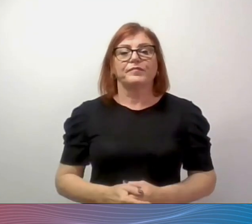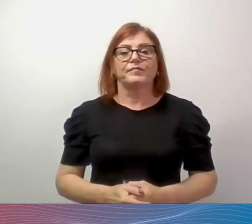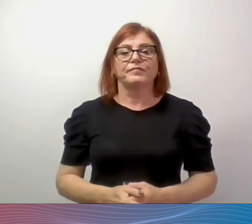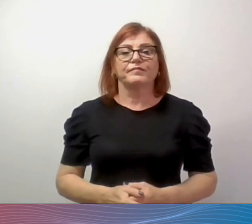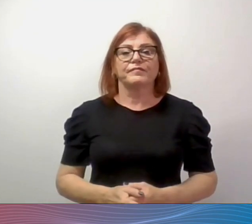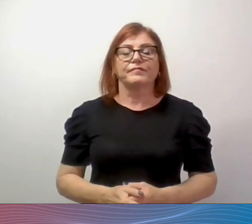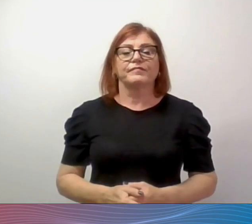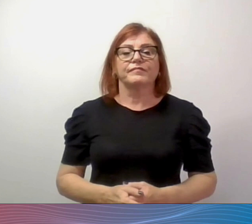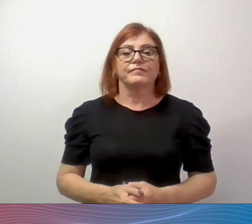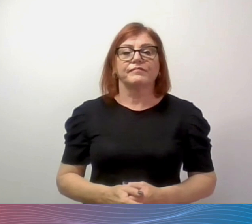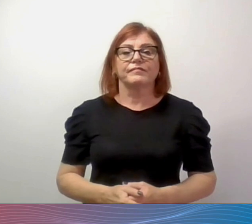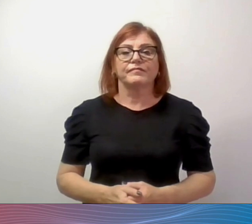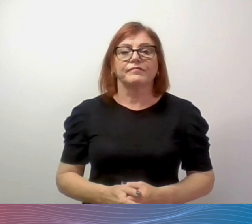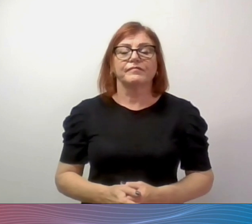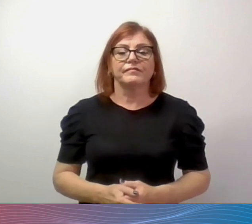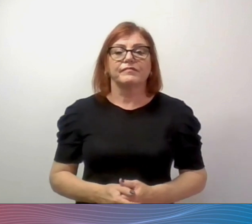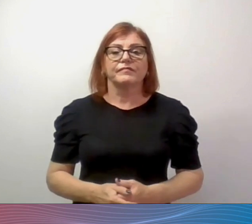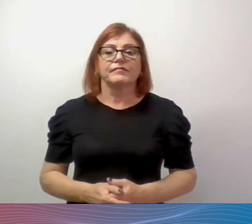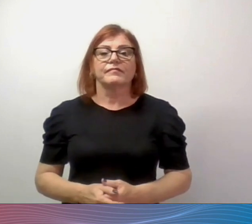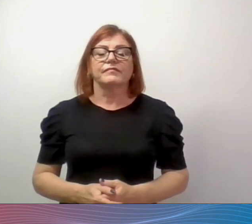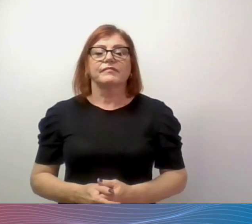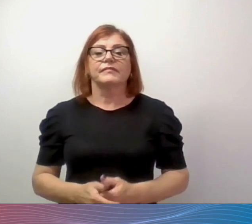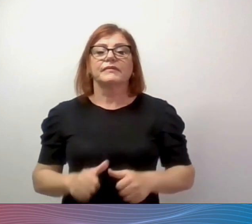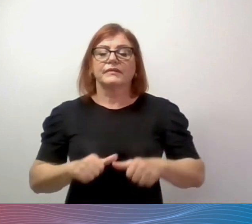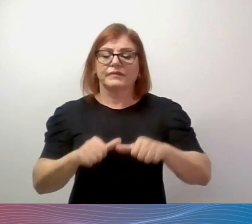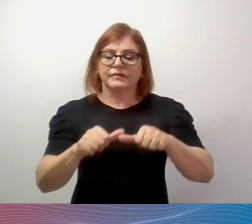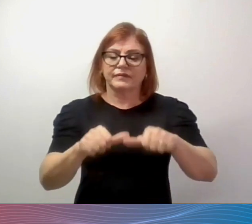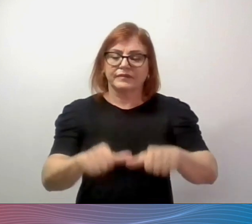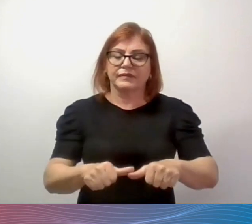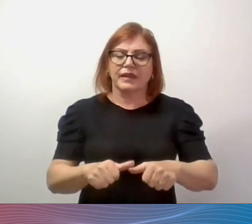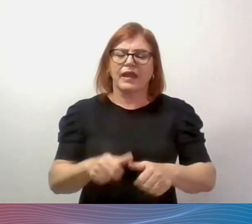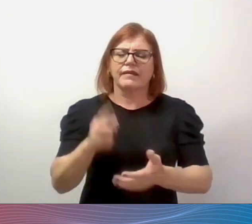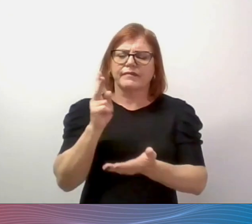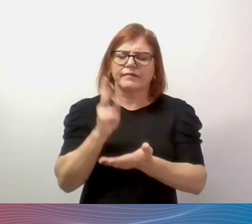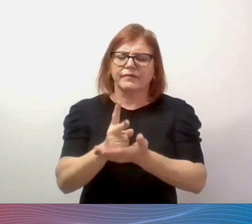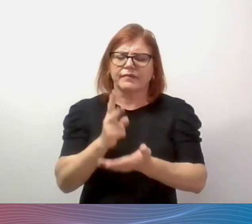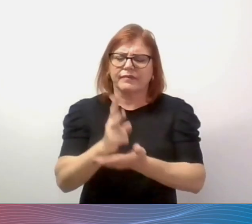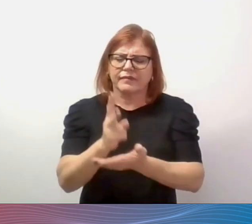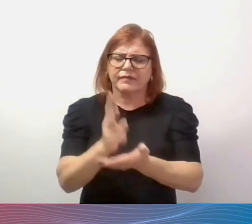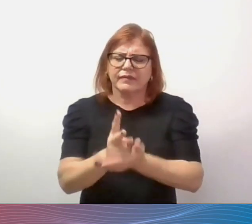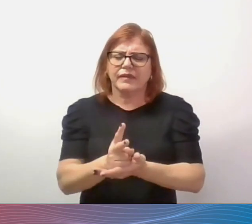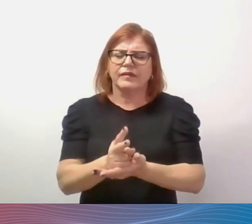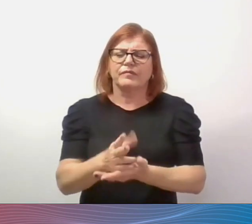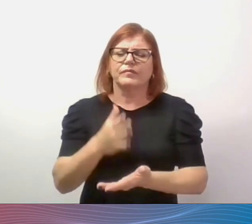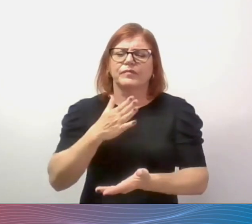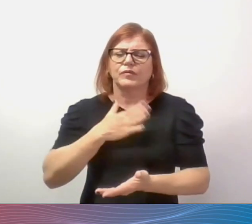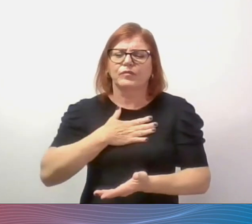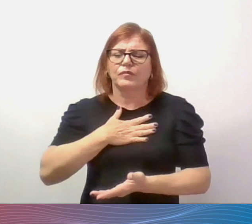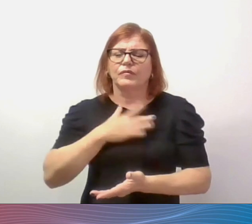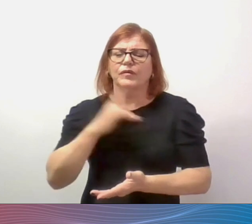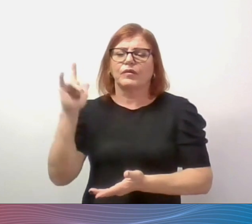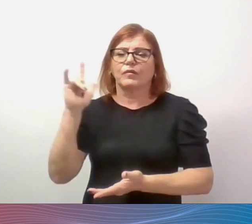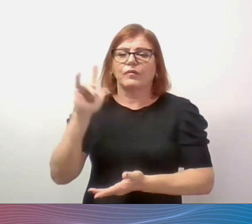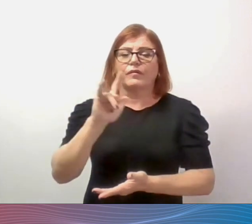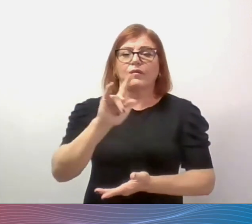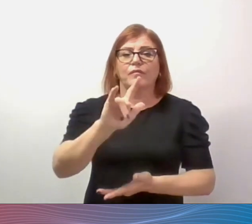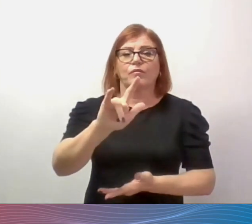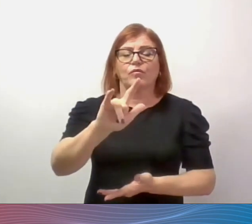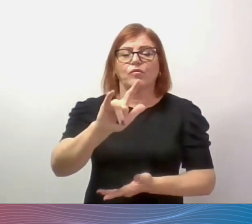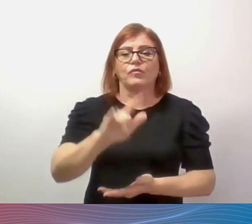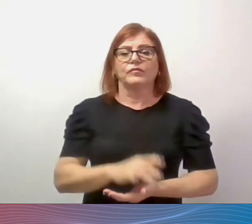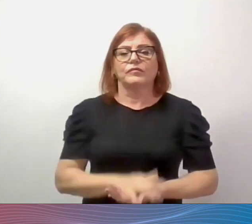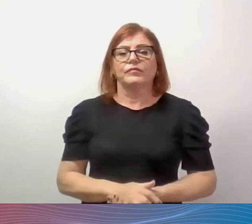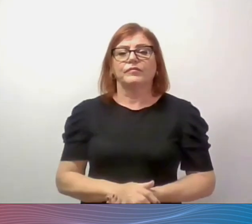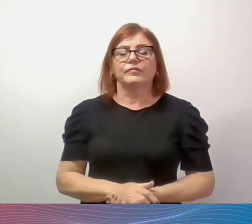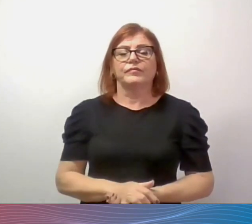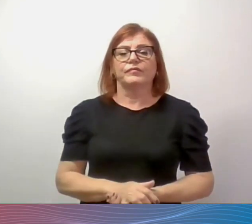no meu amor. Abide in my love. O amor aqui, irmãos, é agape. And the love here is agape love. O amor